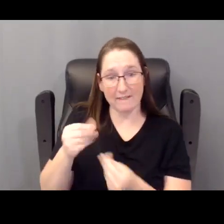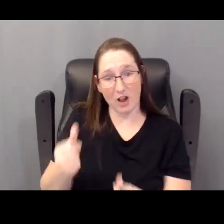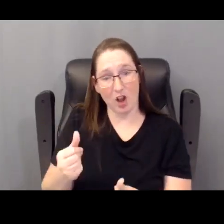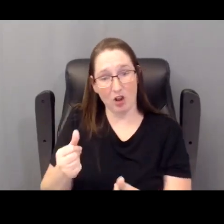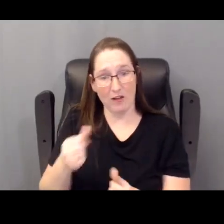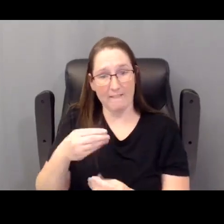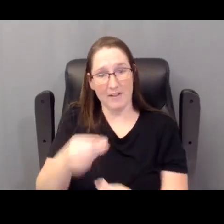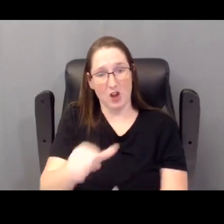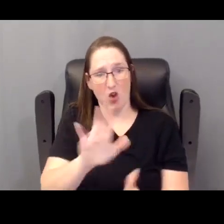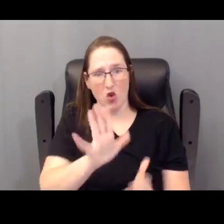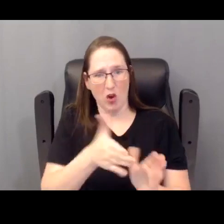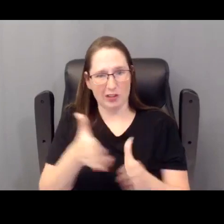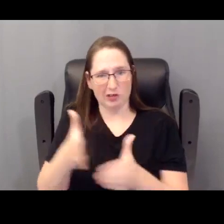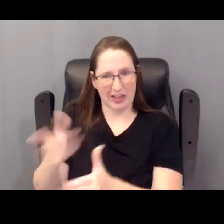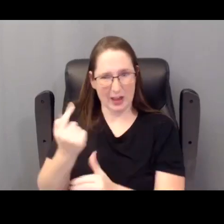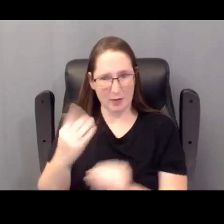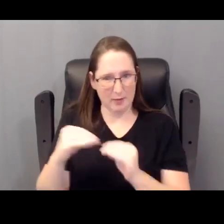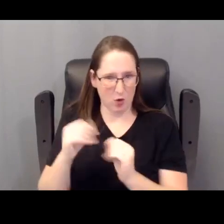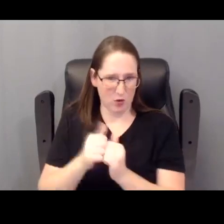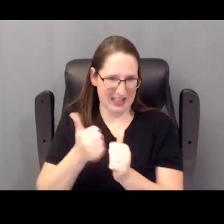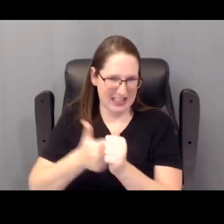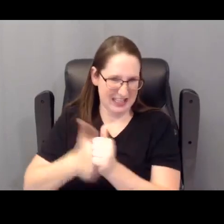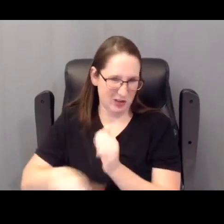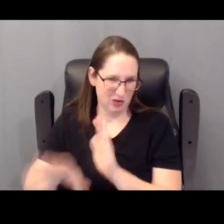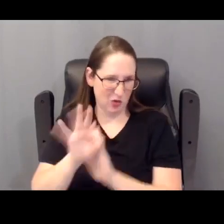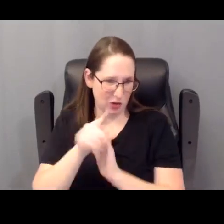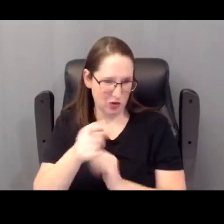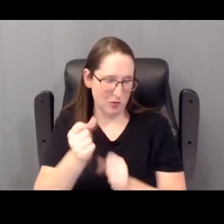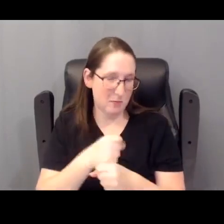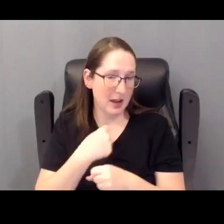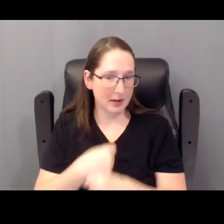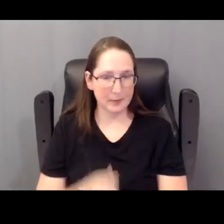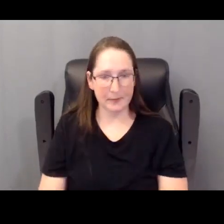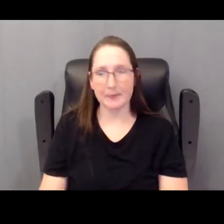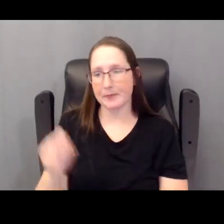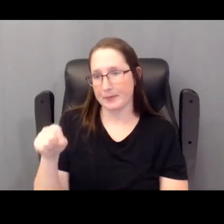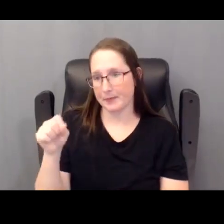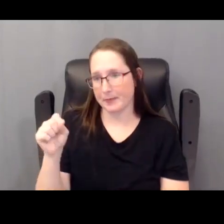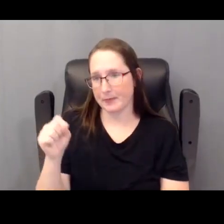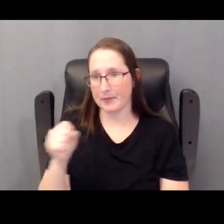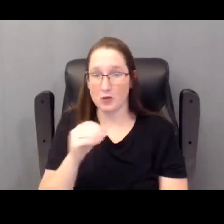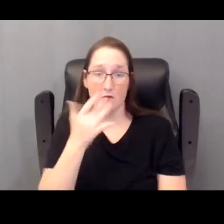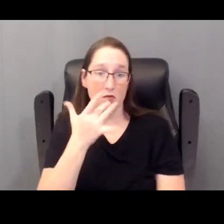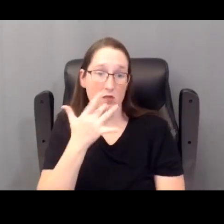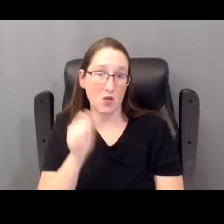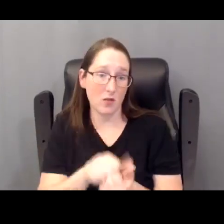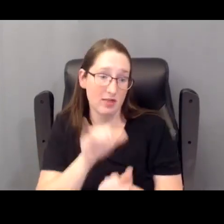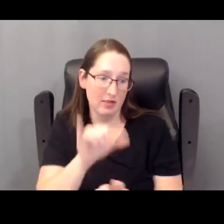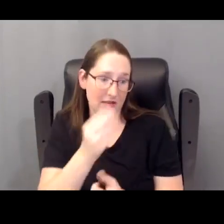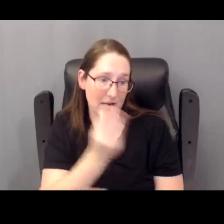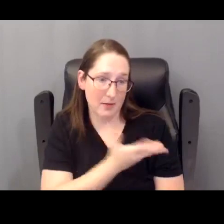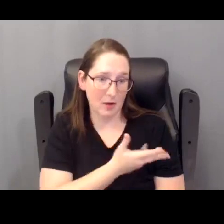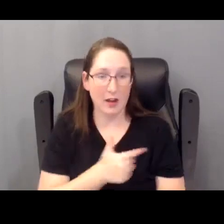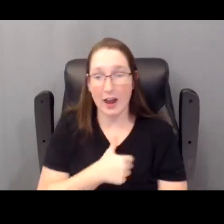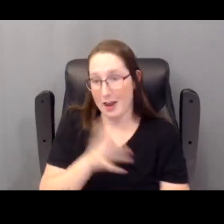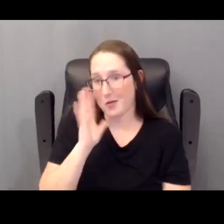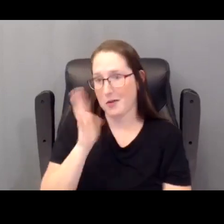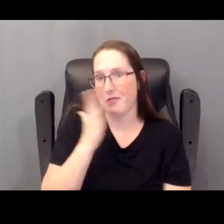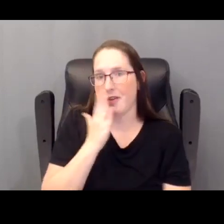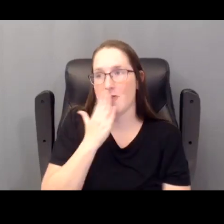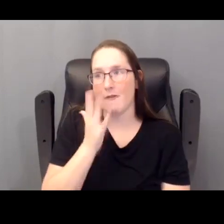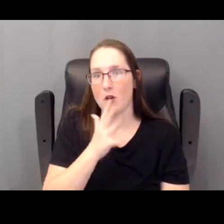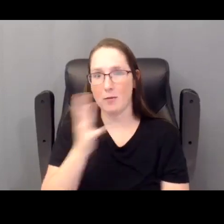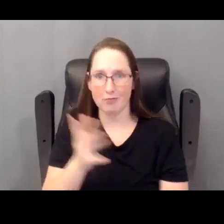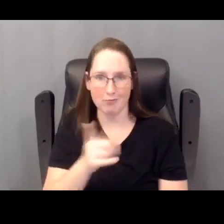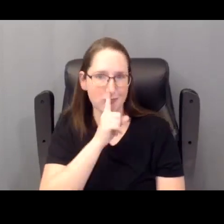in your direction a little bit more with each choice that you make. Yeah. So good luck with that though. Let me know. How you I make will. out. Thank you very much. Thank